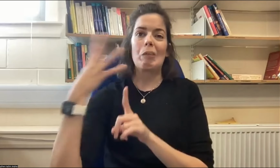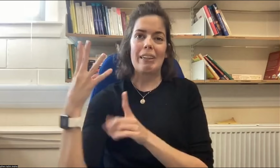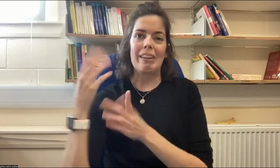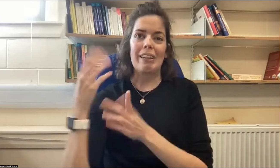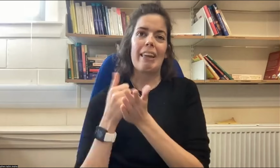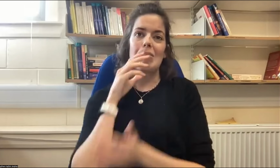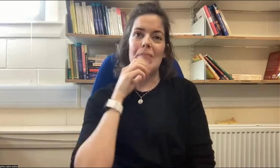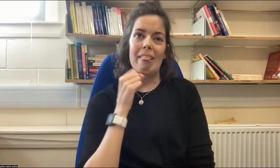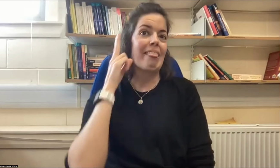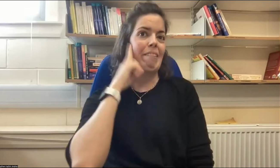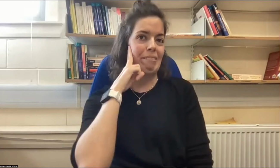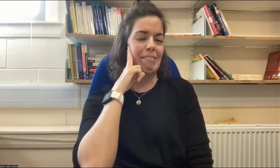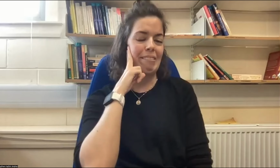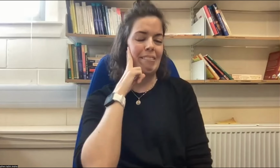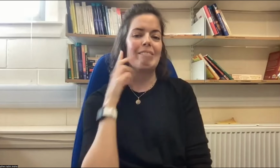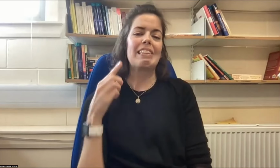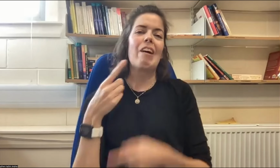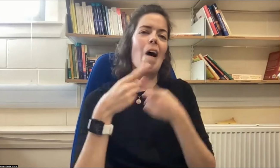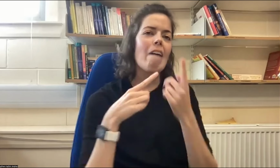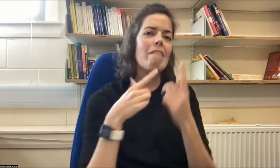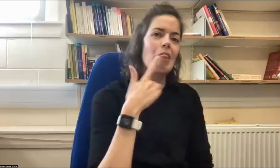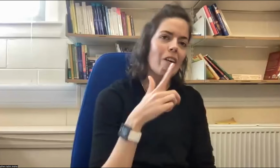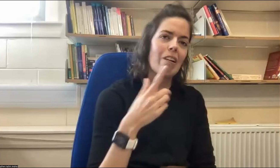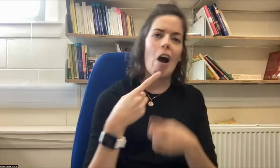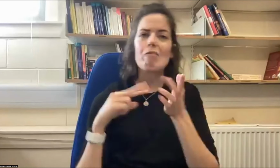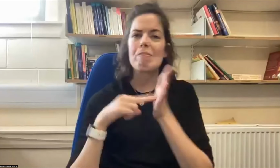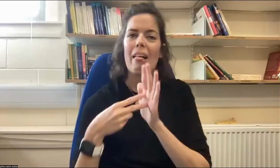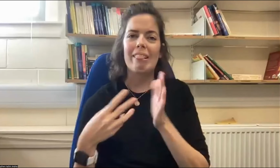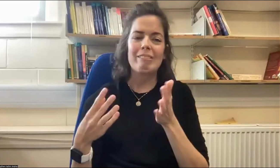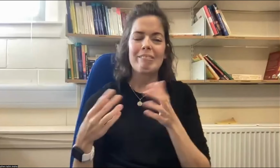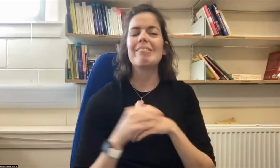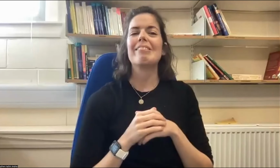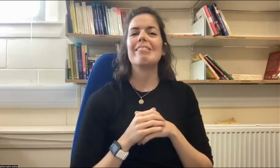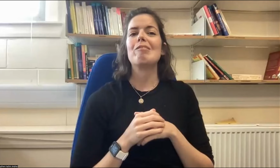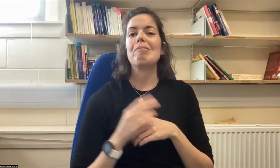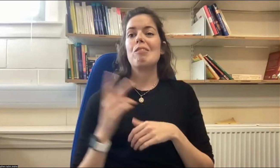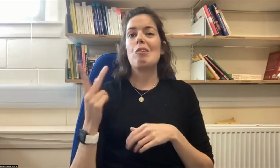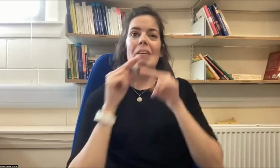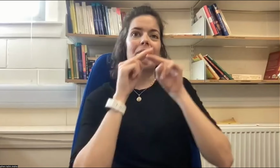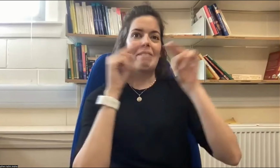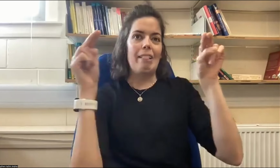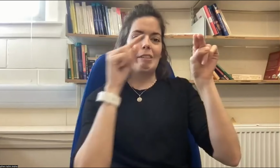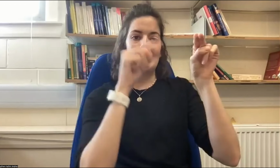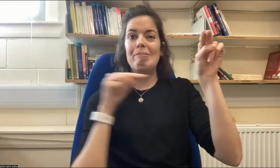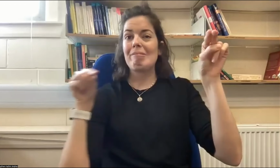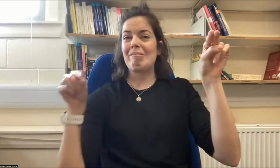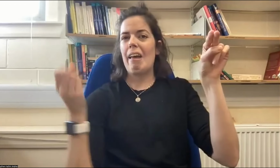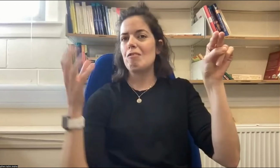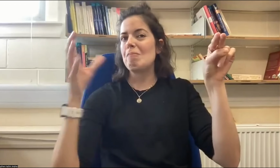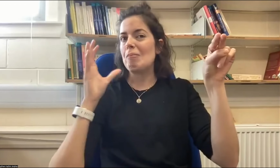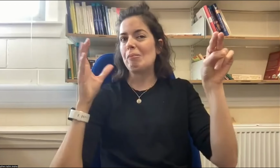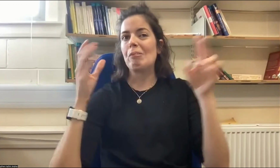person who's also queer. He's a gay deaf man. That was half luck and half